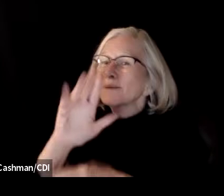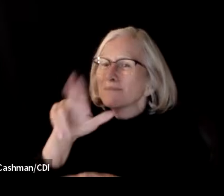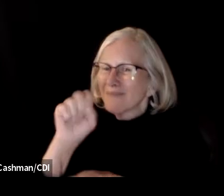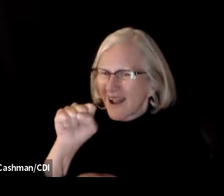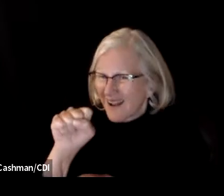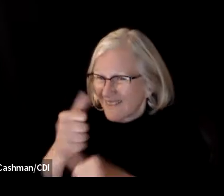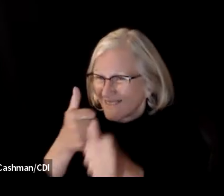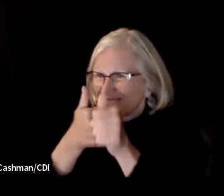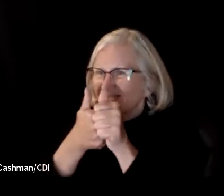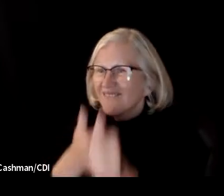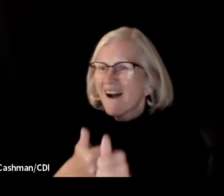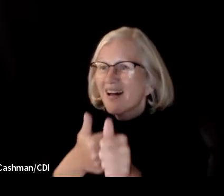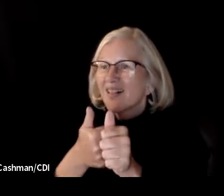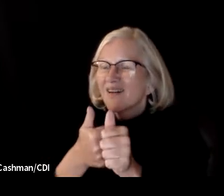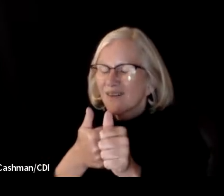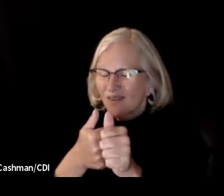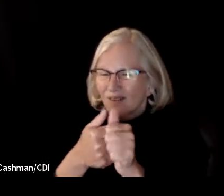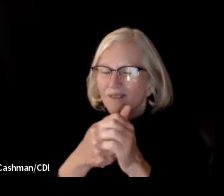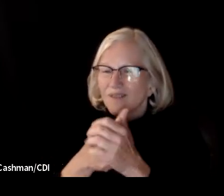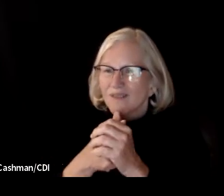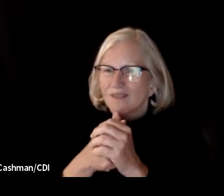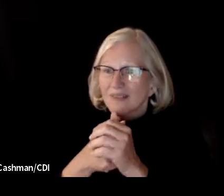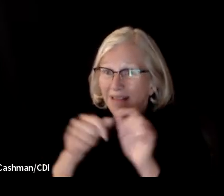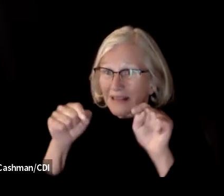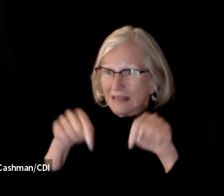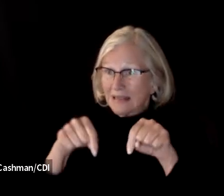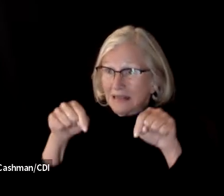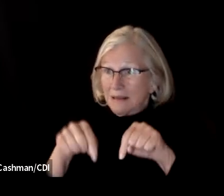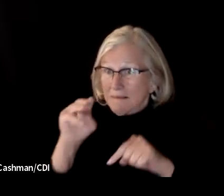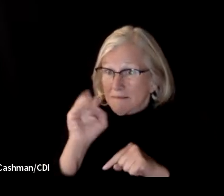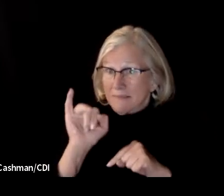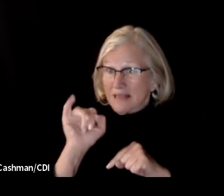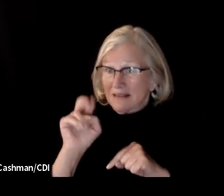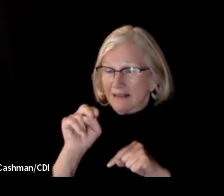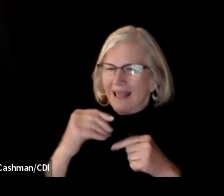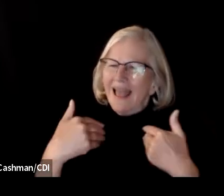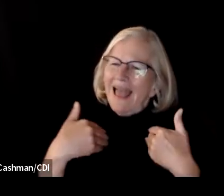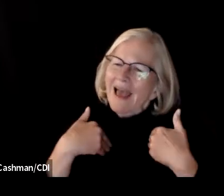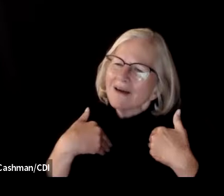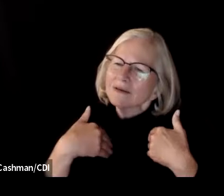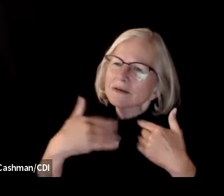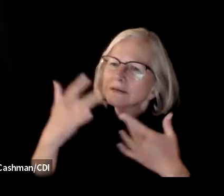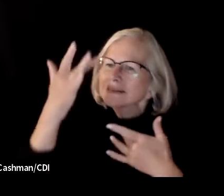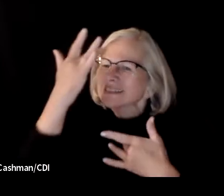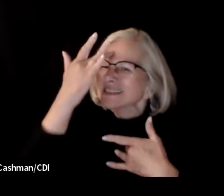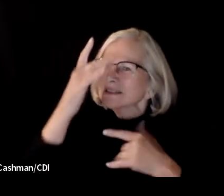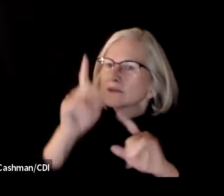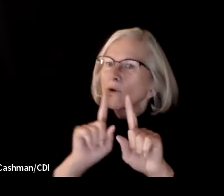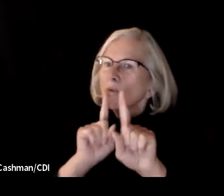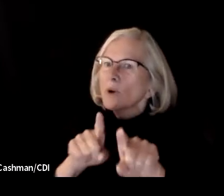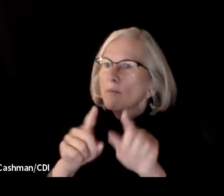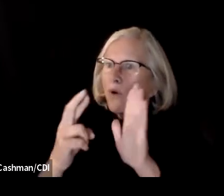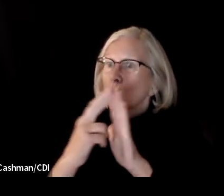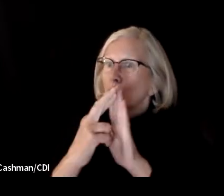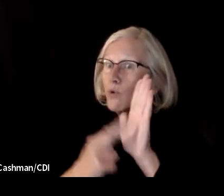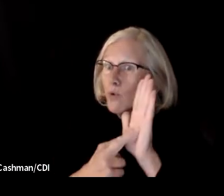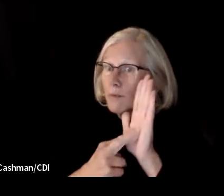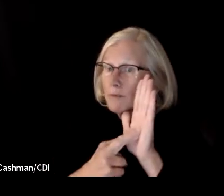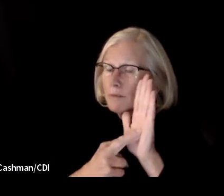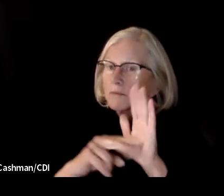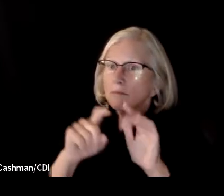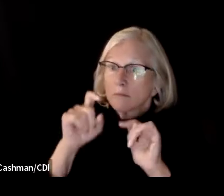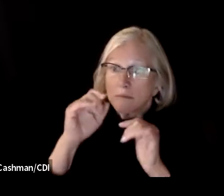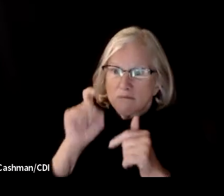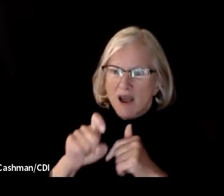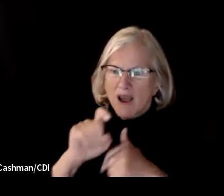Minnesota, we have a disease reporting rule that requires all positive cases of COVID-19 to be reported to MDH so that we can